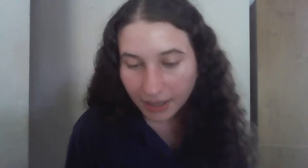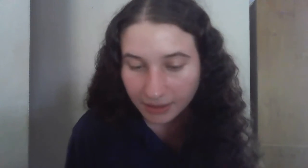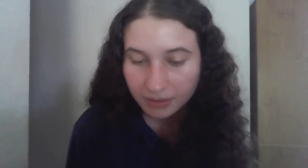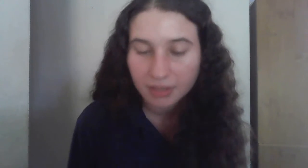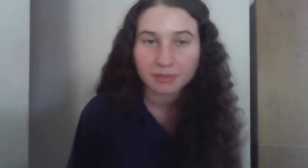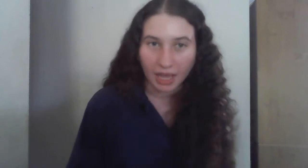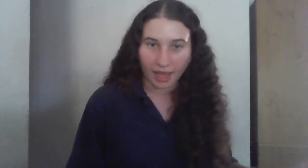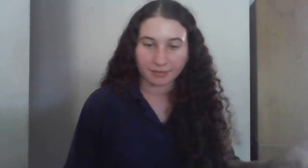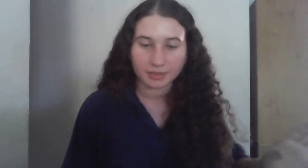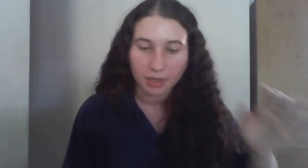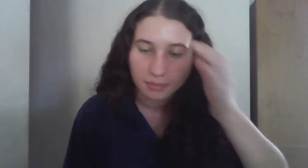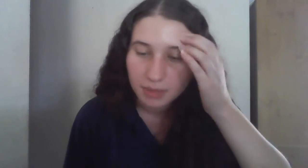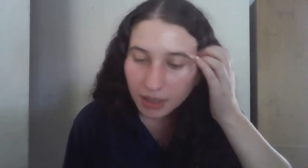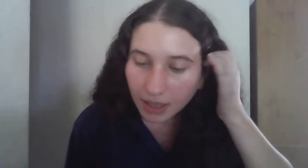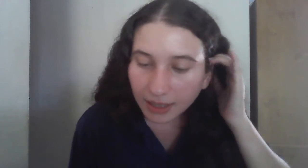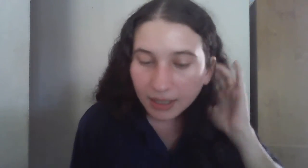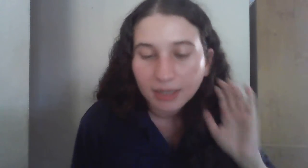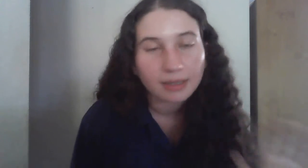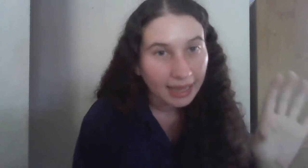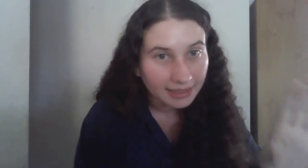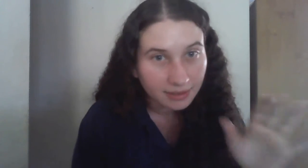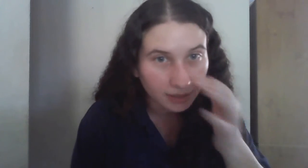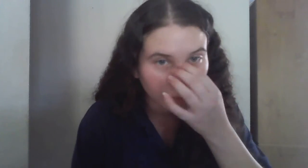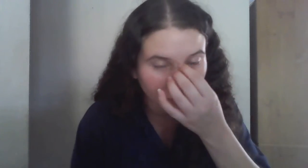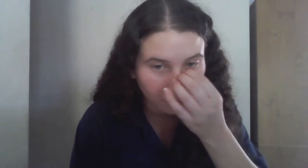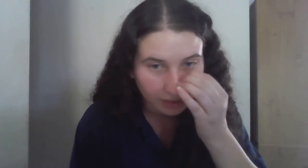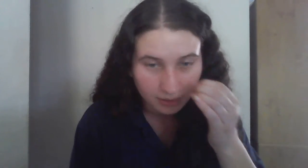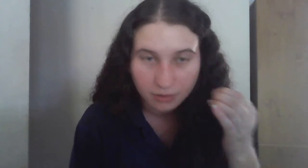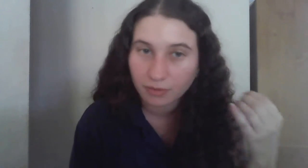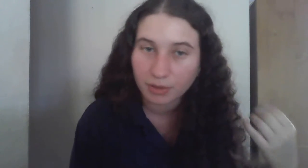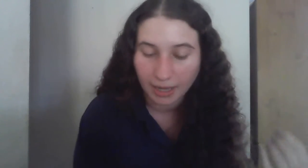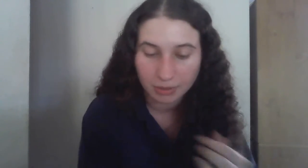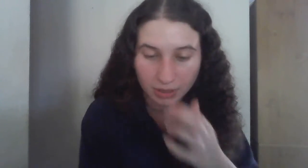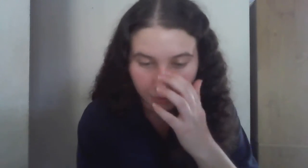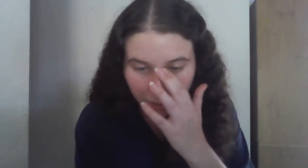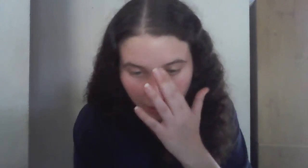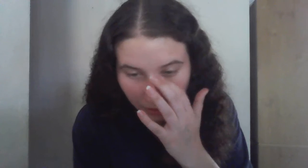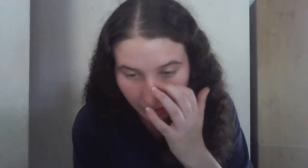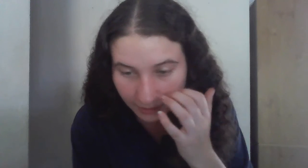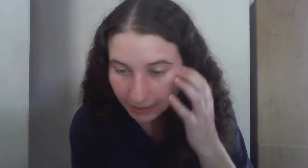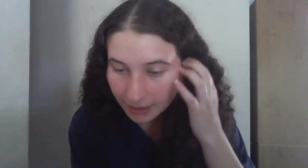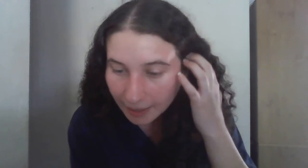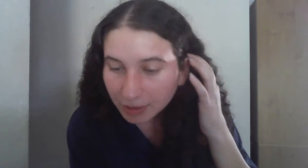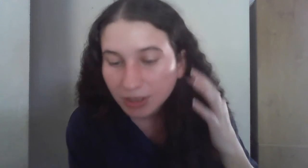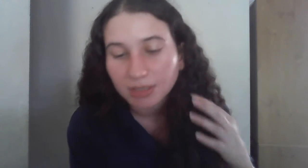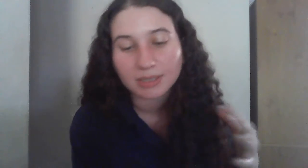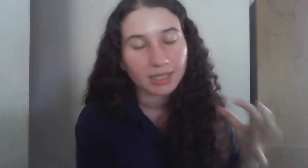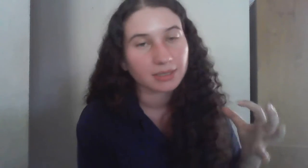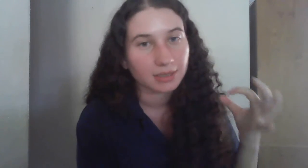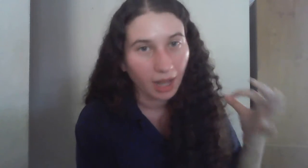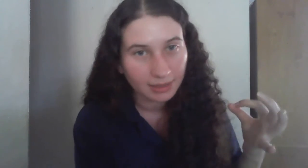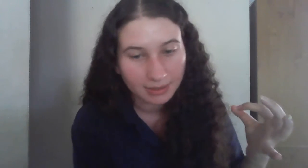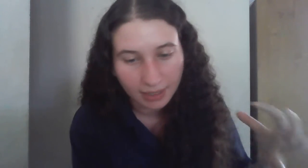Okay, so here we have some, the last thing before we get to vocabulary is establishing the tense